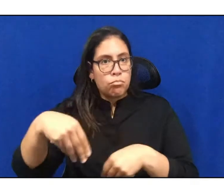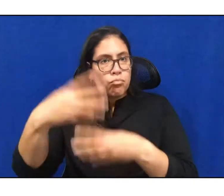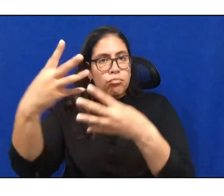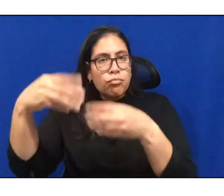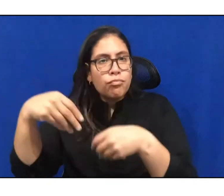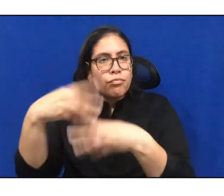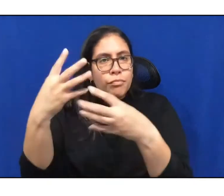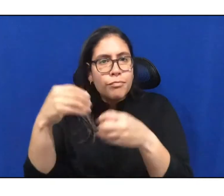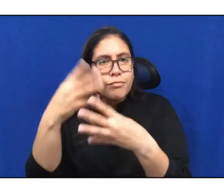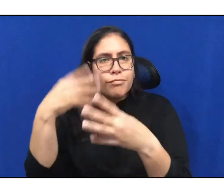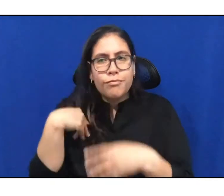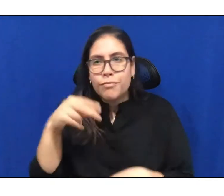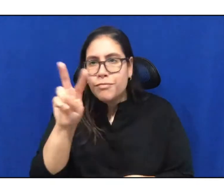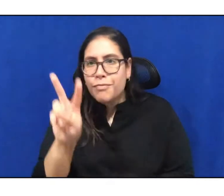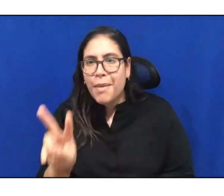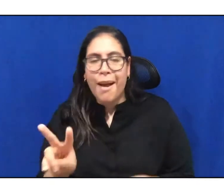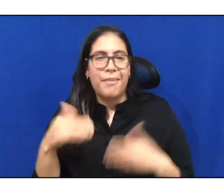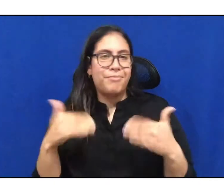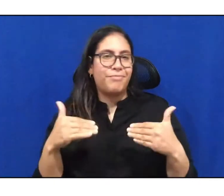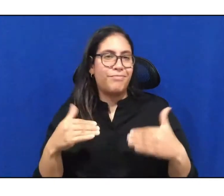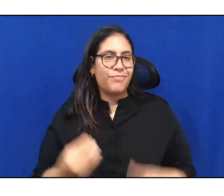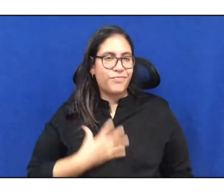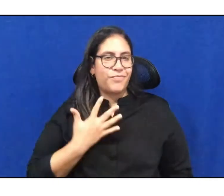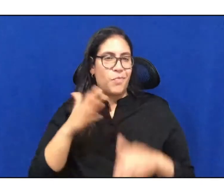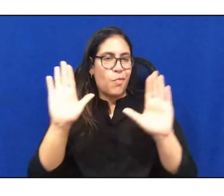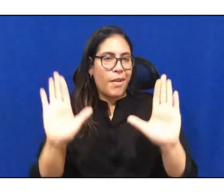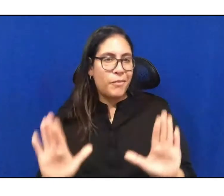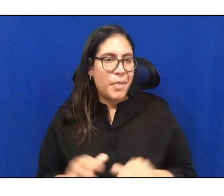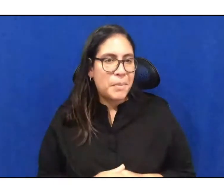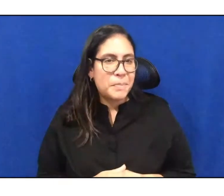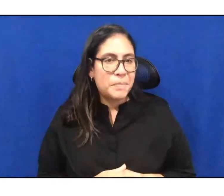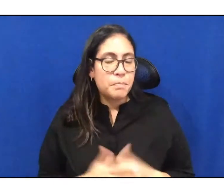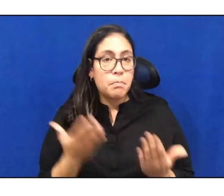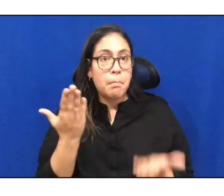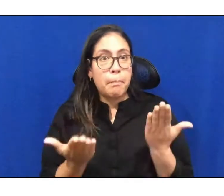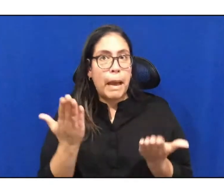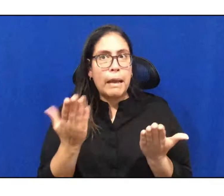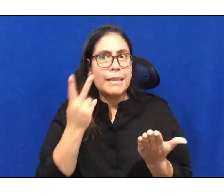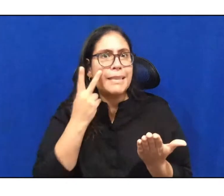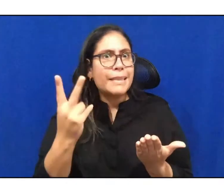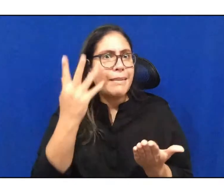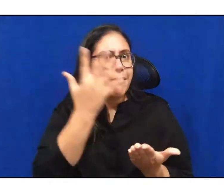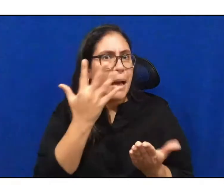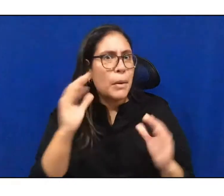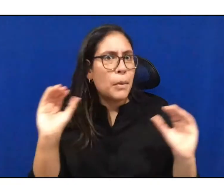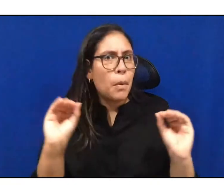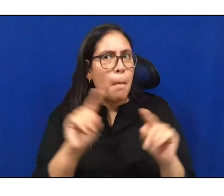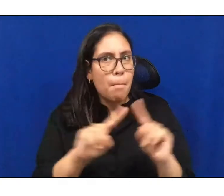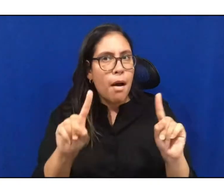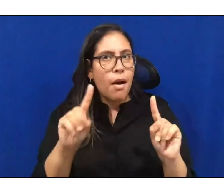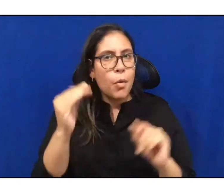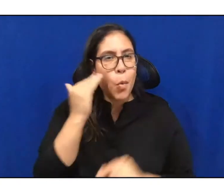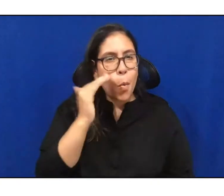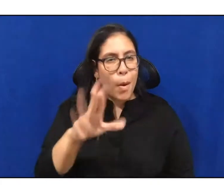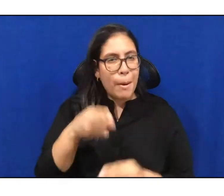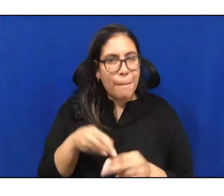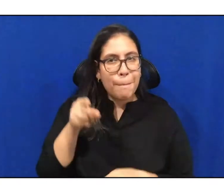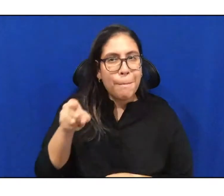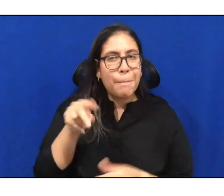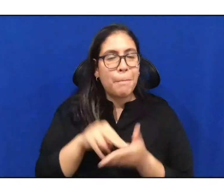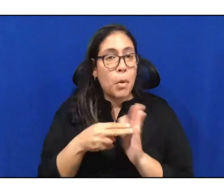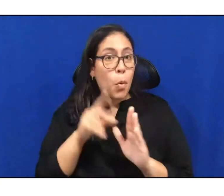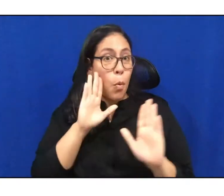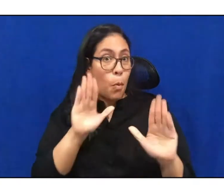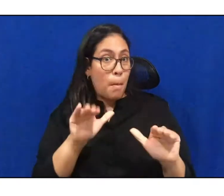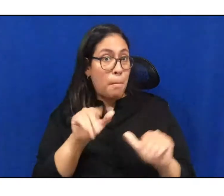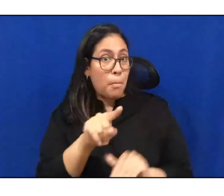thing. We may not be able to see, but it's so good to know where you're from, and hope that you will also have questions later on